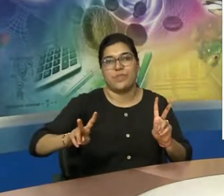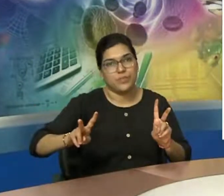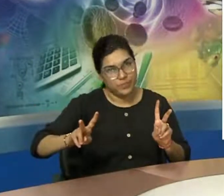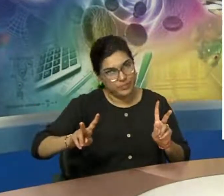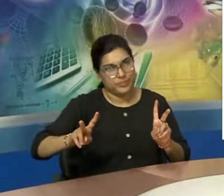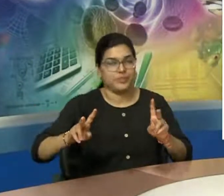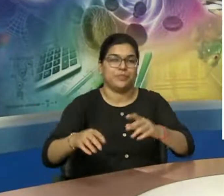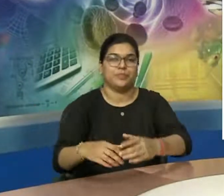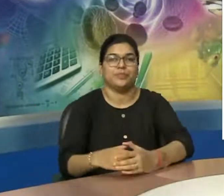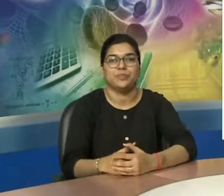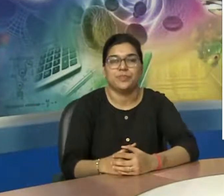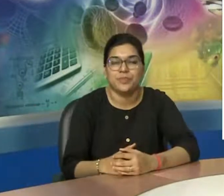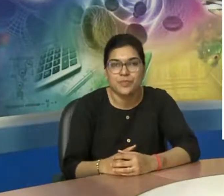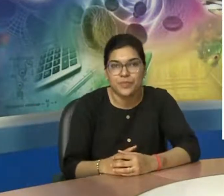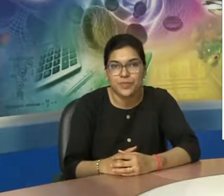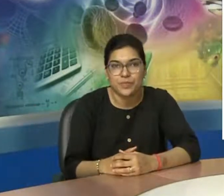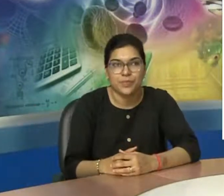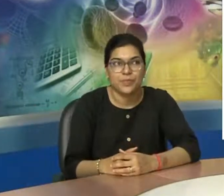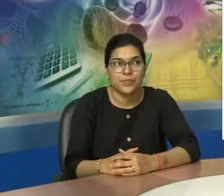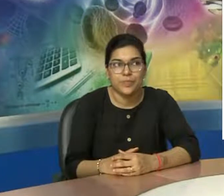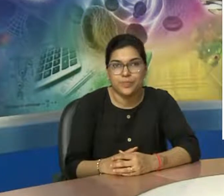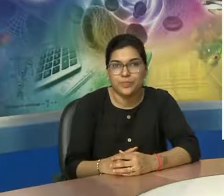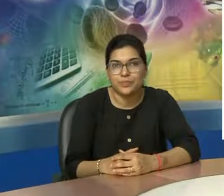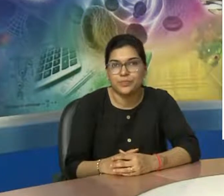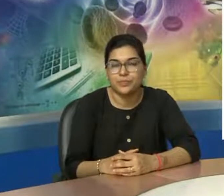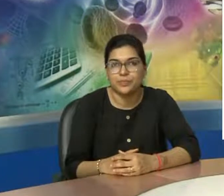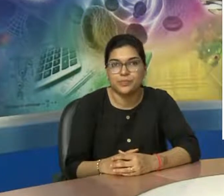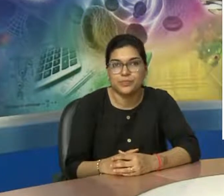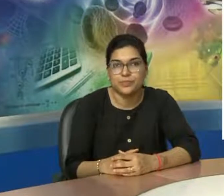So they all are different.